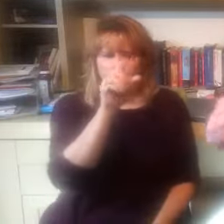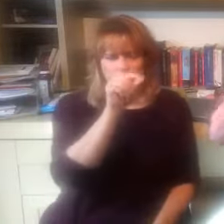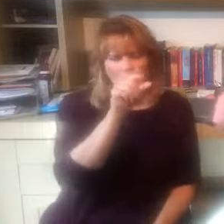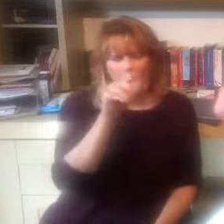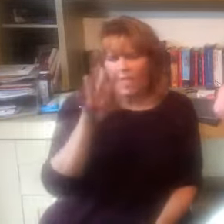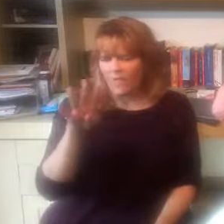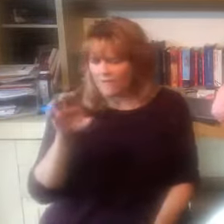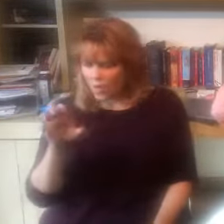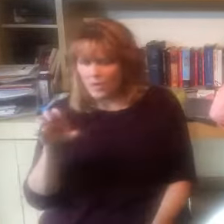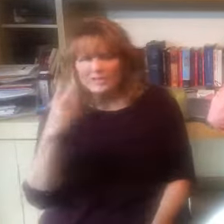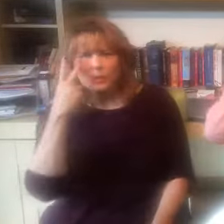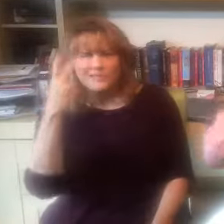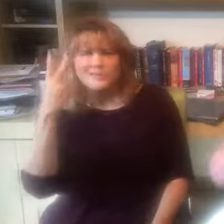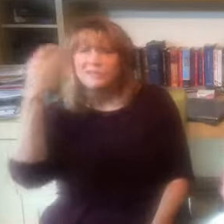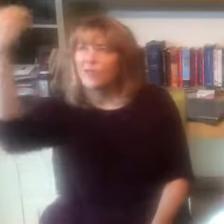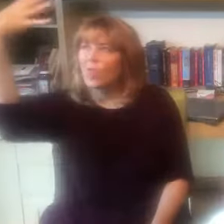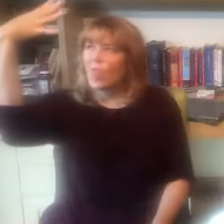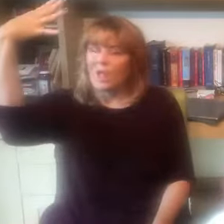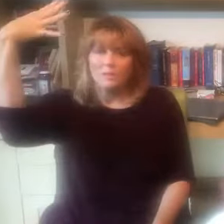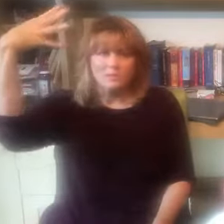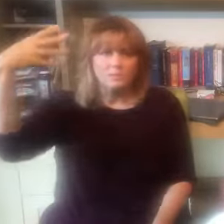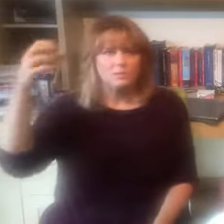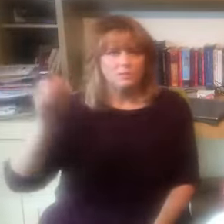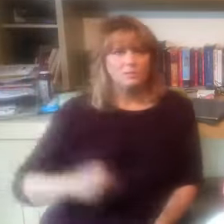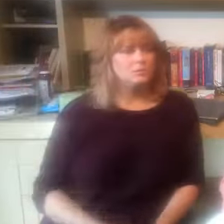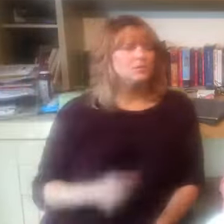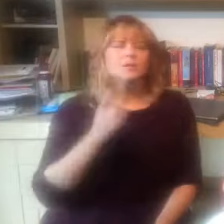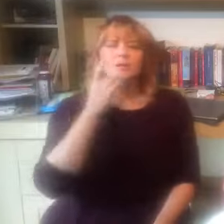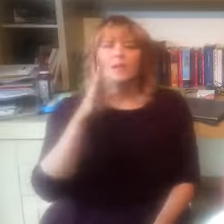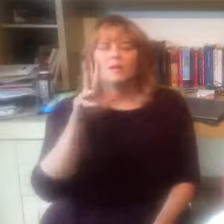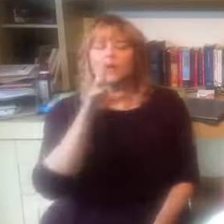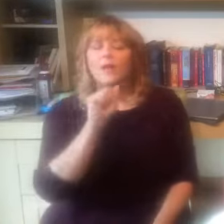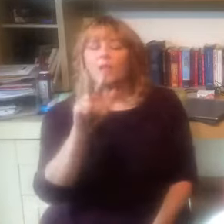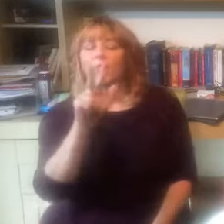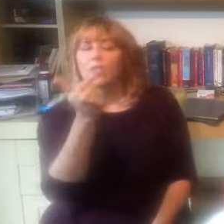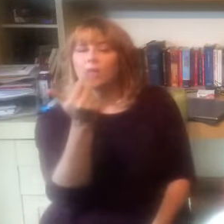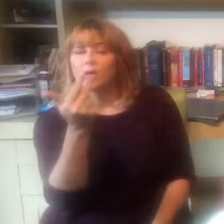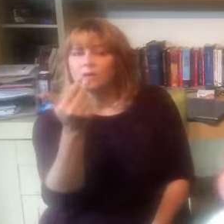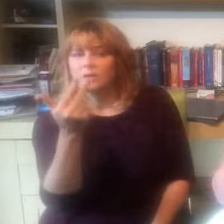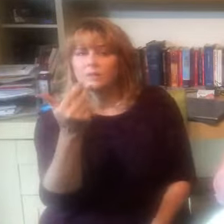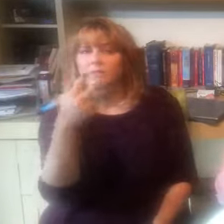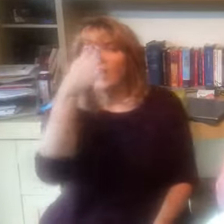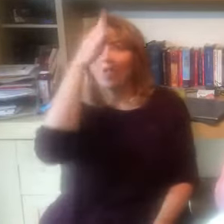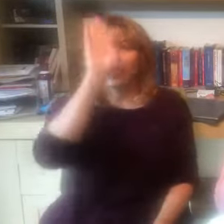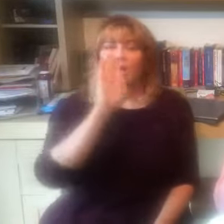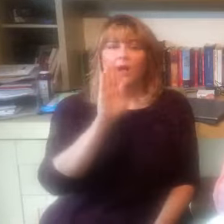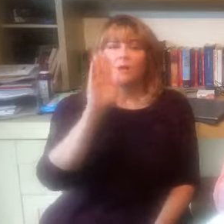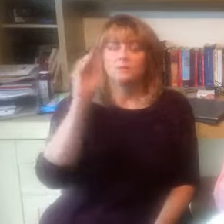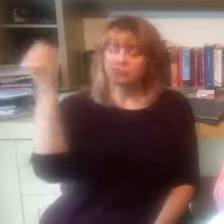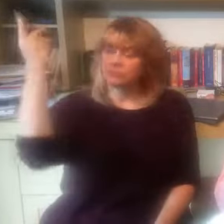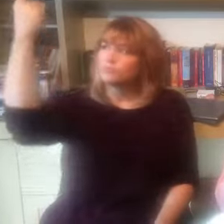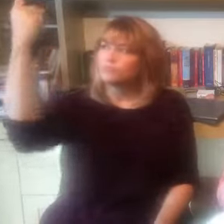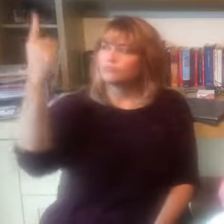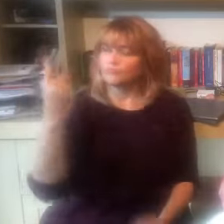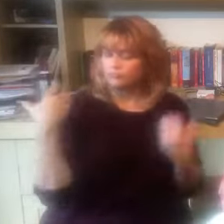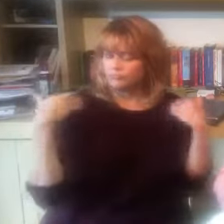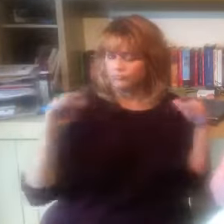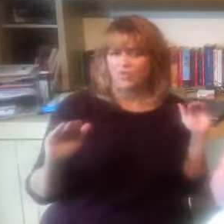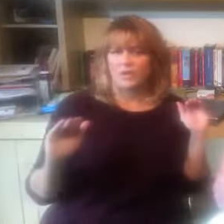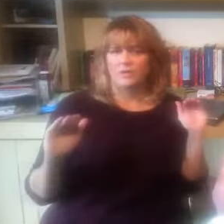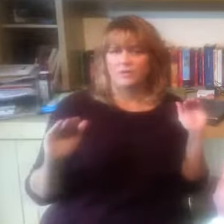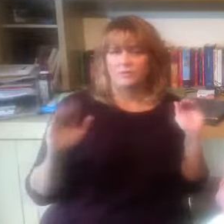he basically could see light. At 13, God sent an angel